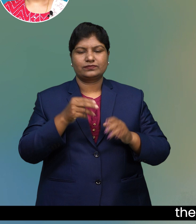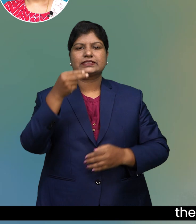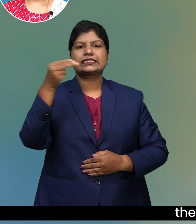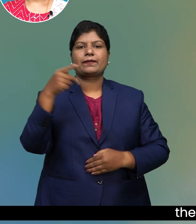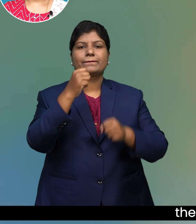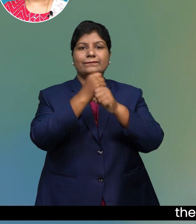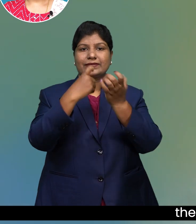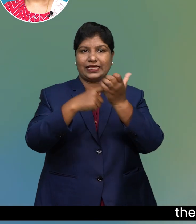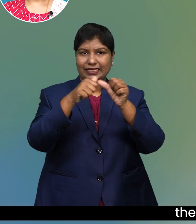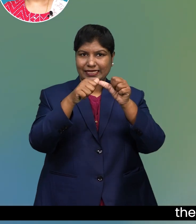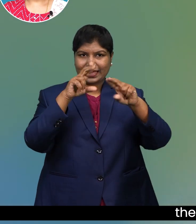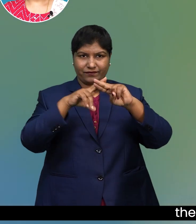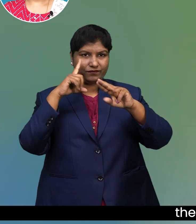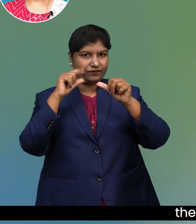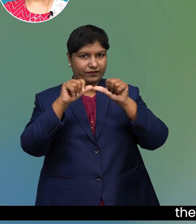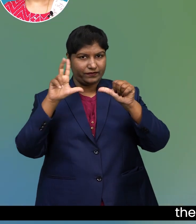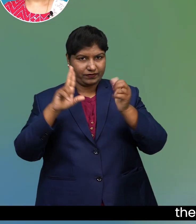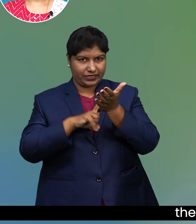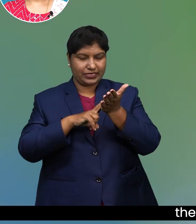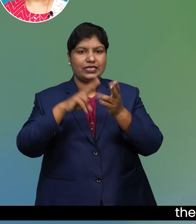the Graafian follicle.